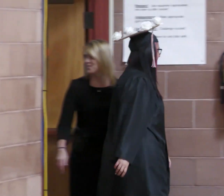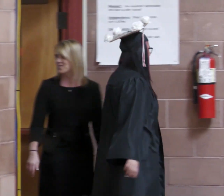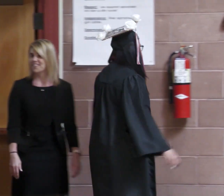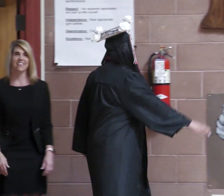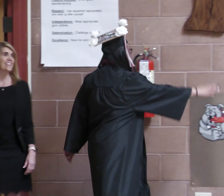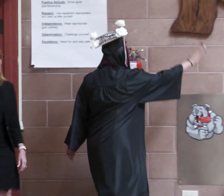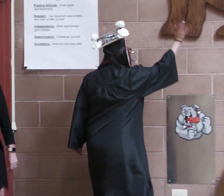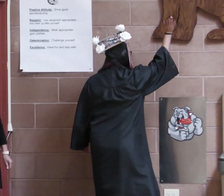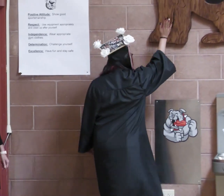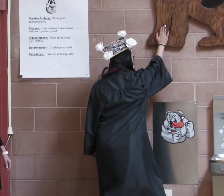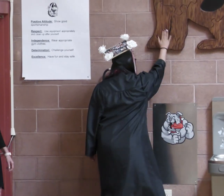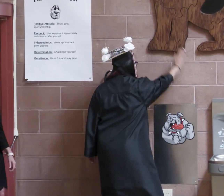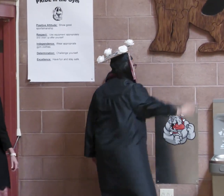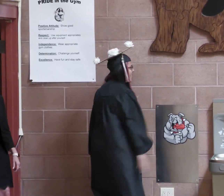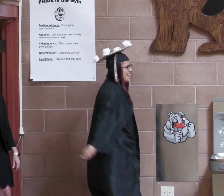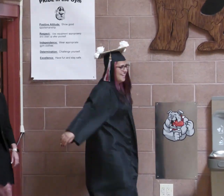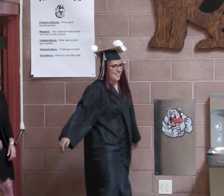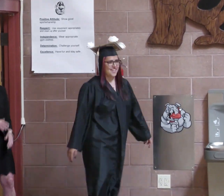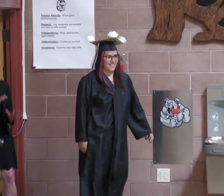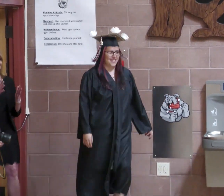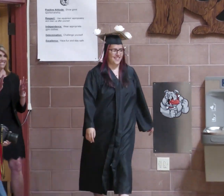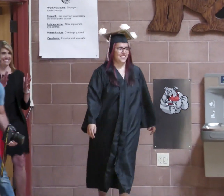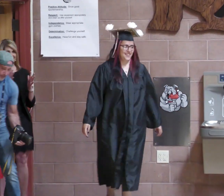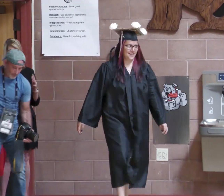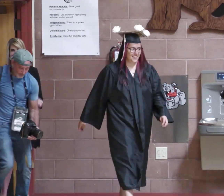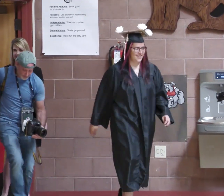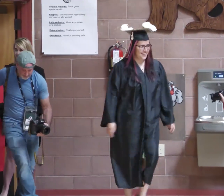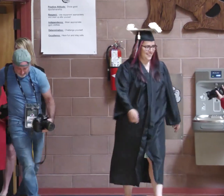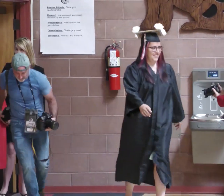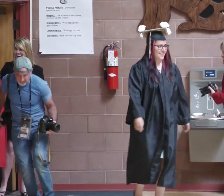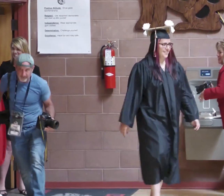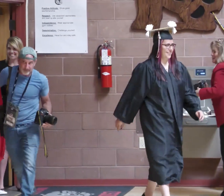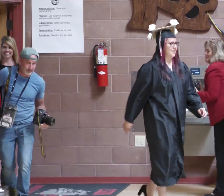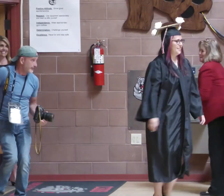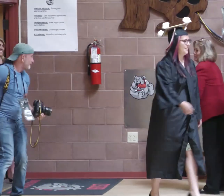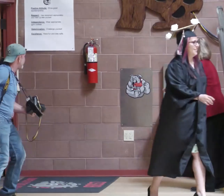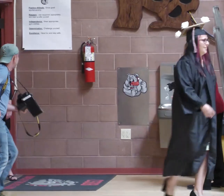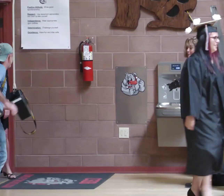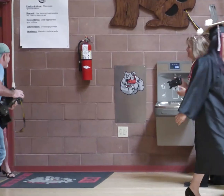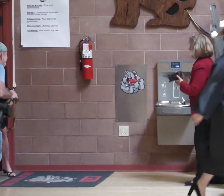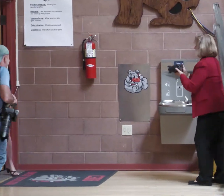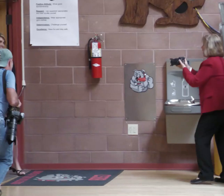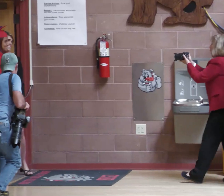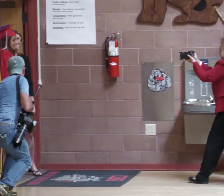Maria Padilla touches the bulldog's paw, smiles, and walks in.